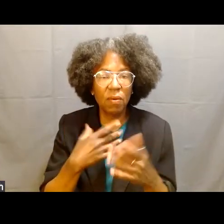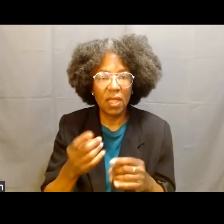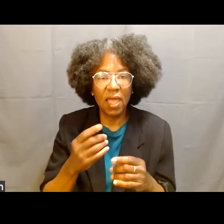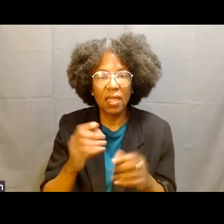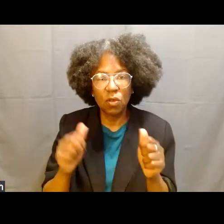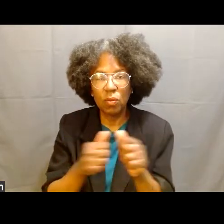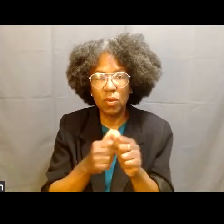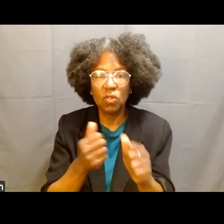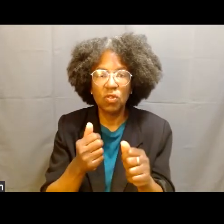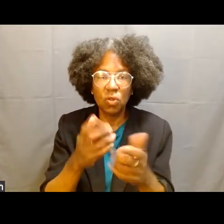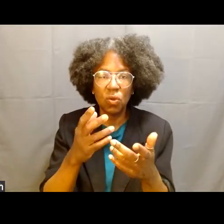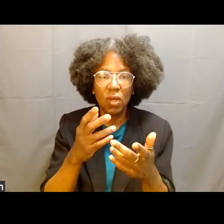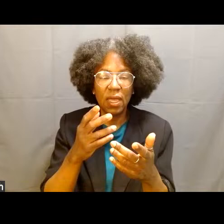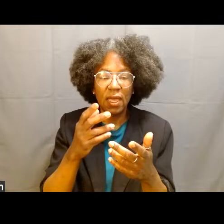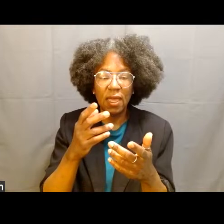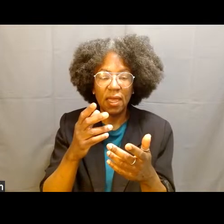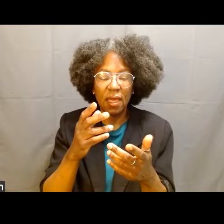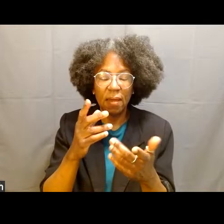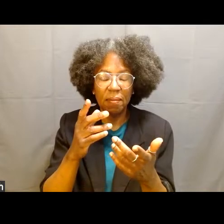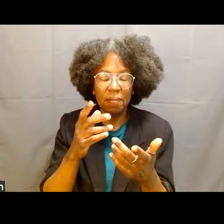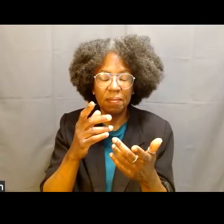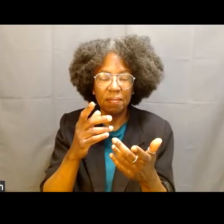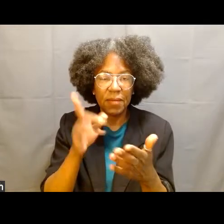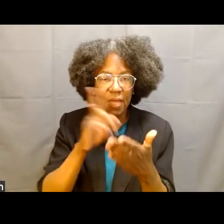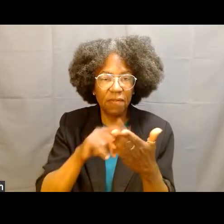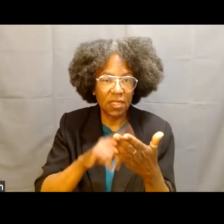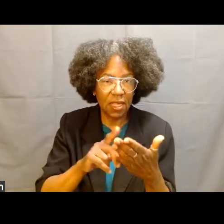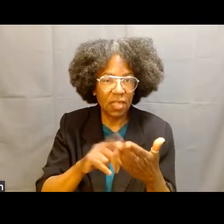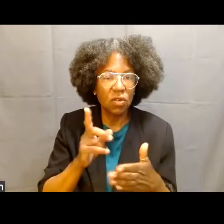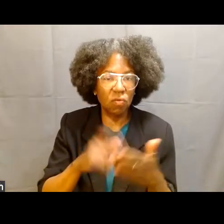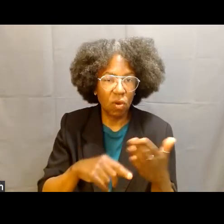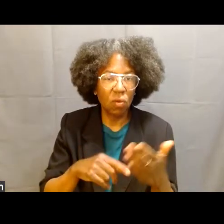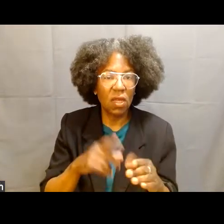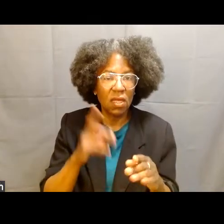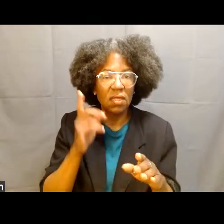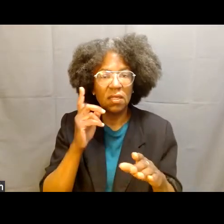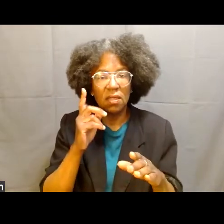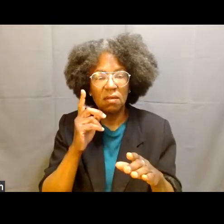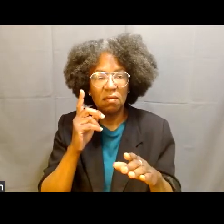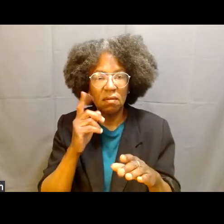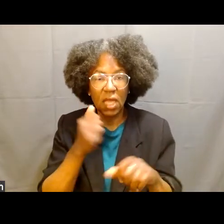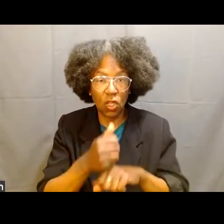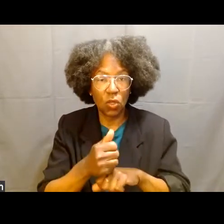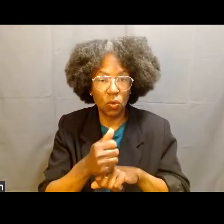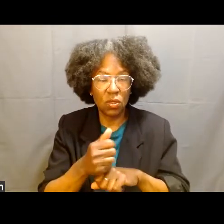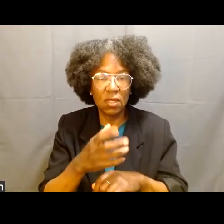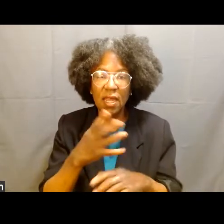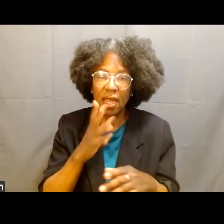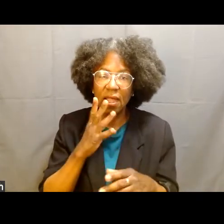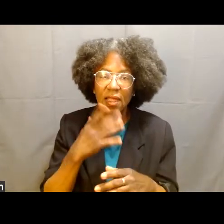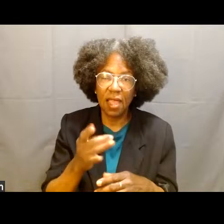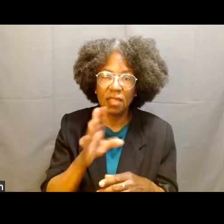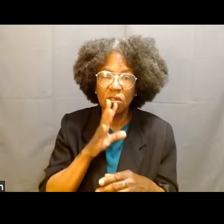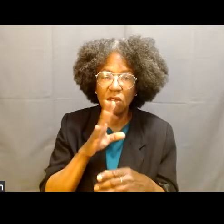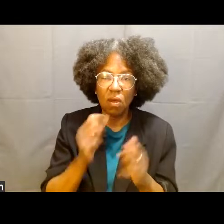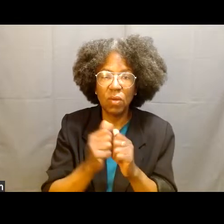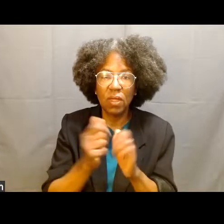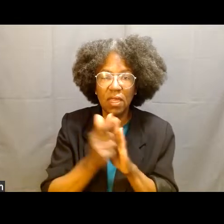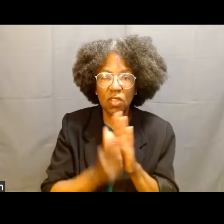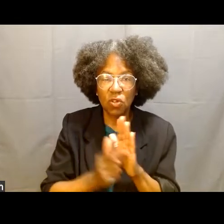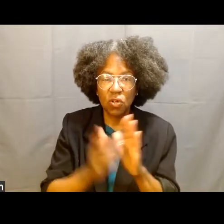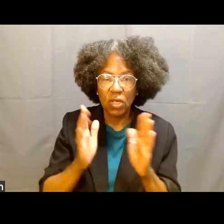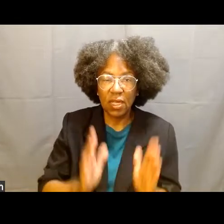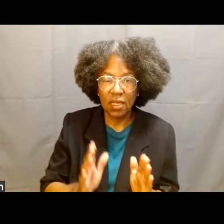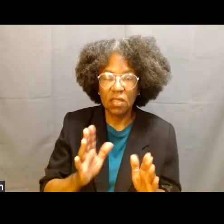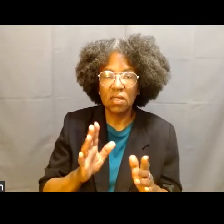investigation of what was accused, and I'd like us to talk to our attorneys regarding this issue, and if there should be